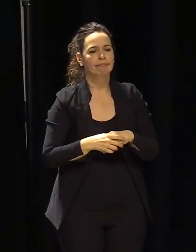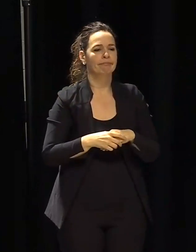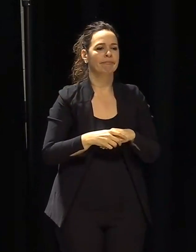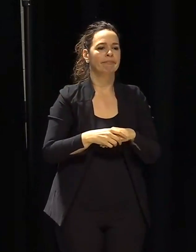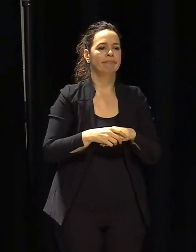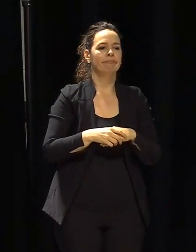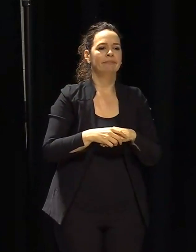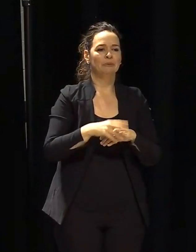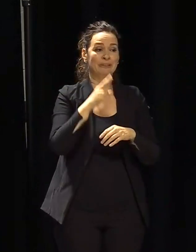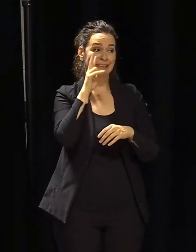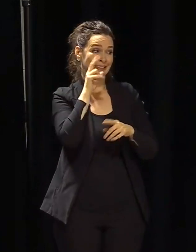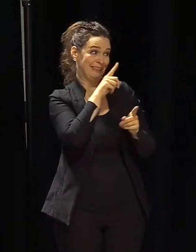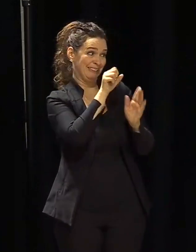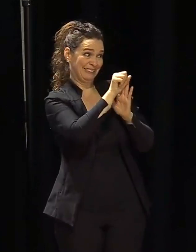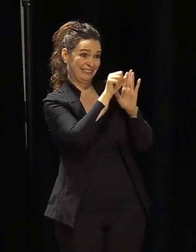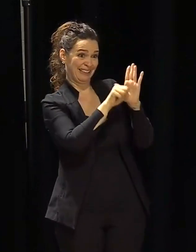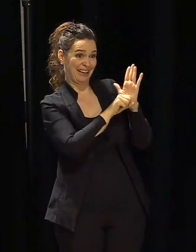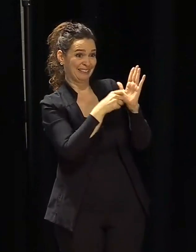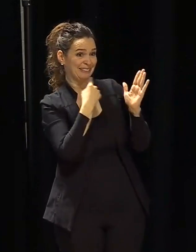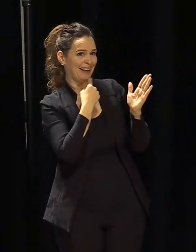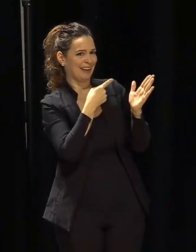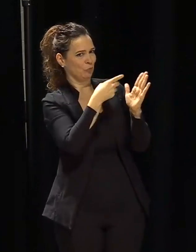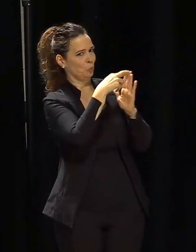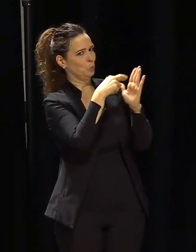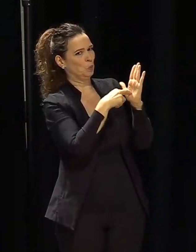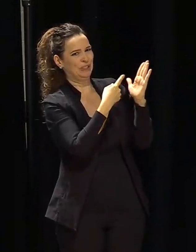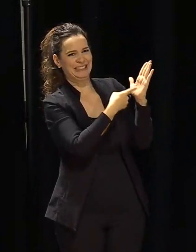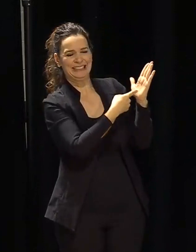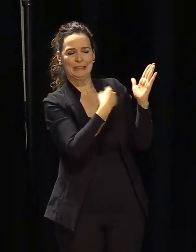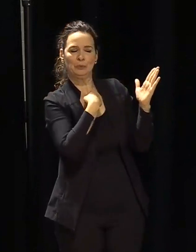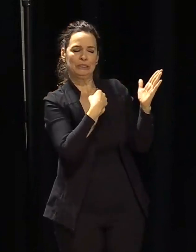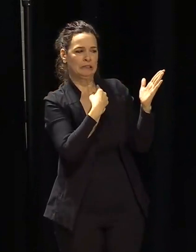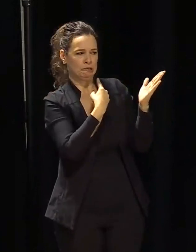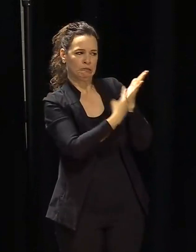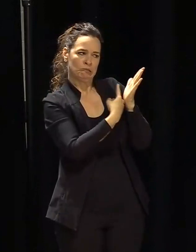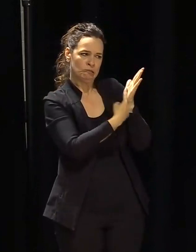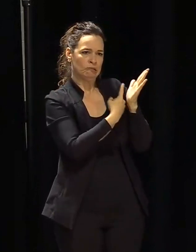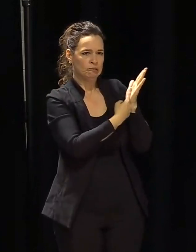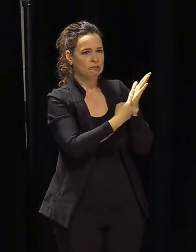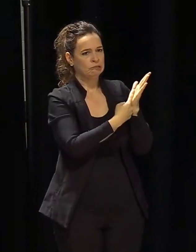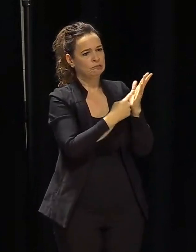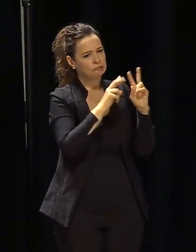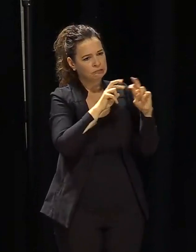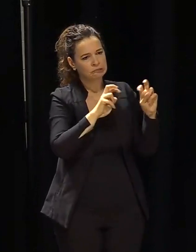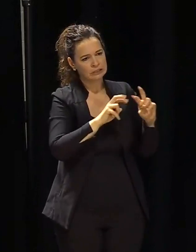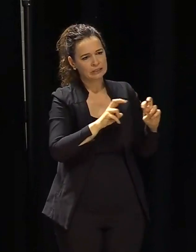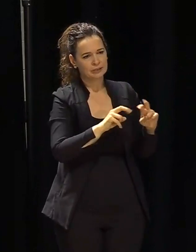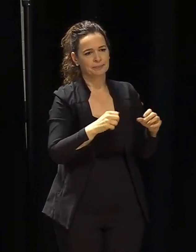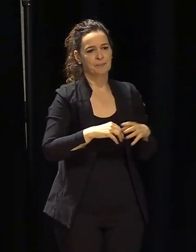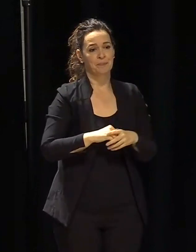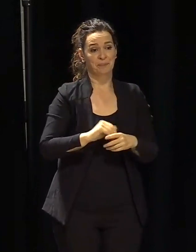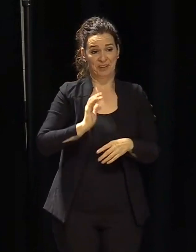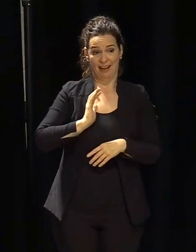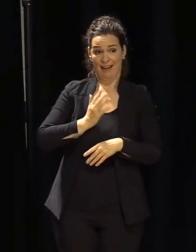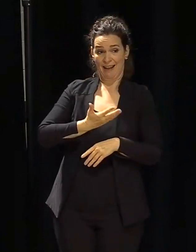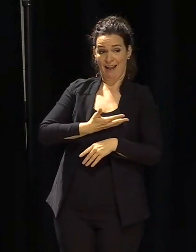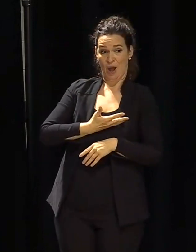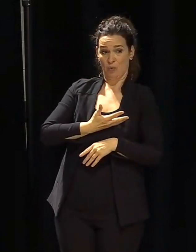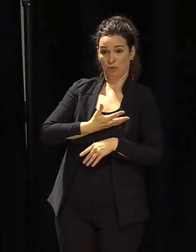because essentially we're getting our Thanksgiving data right now. There are elevated cases. Some communities are much worse than